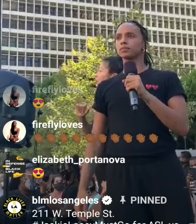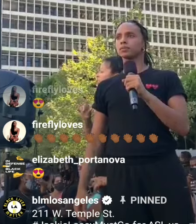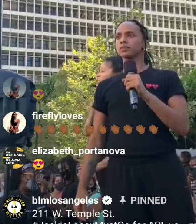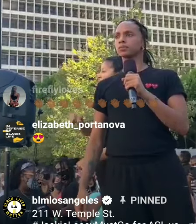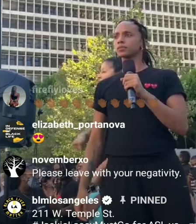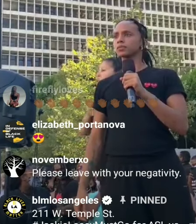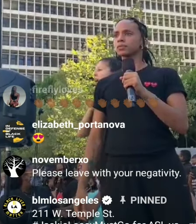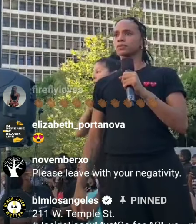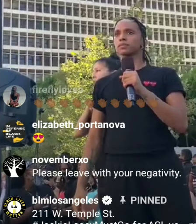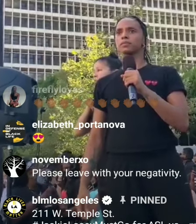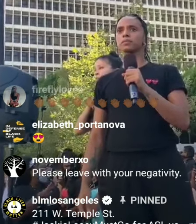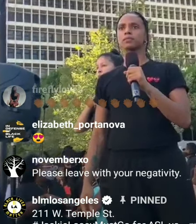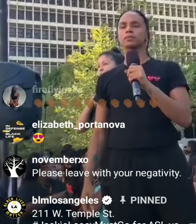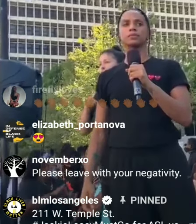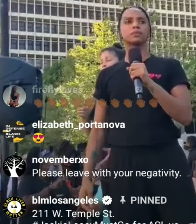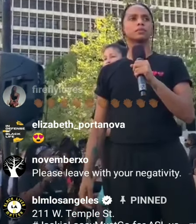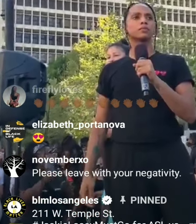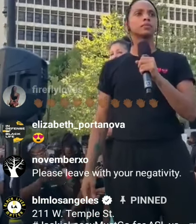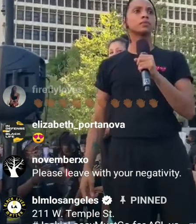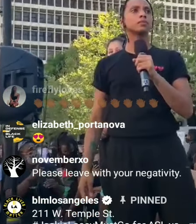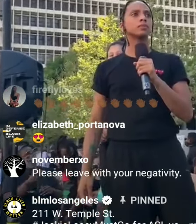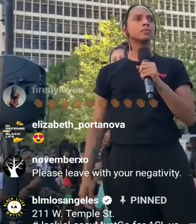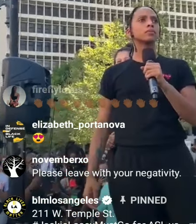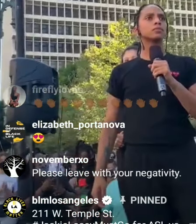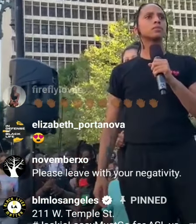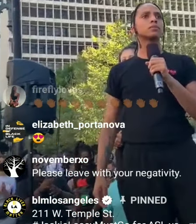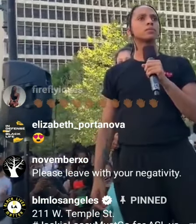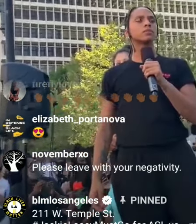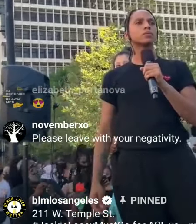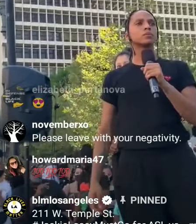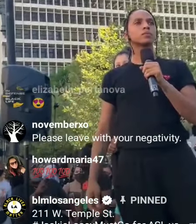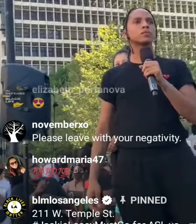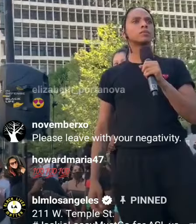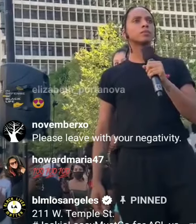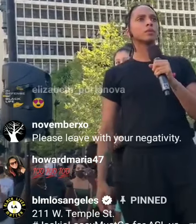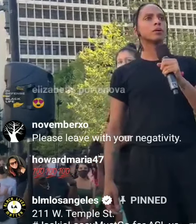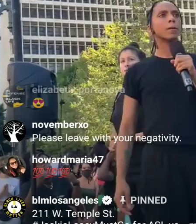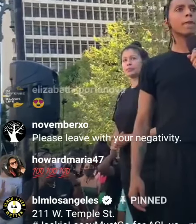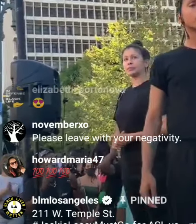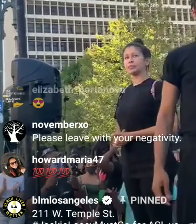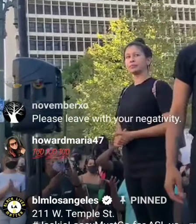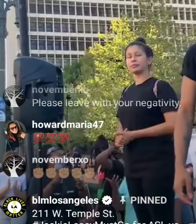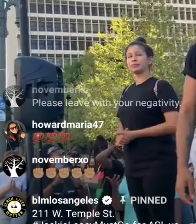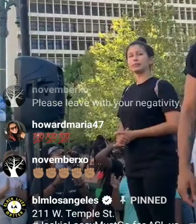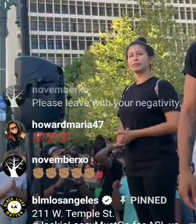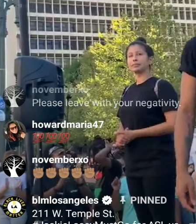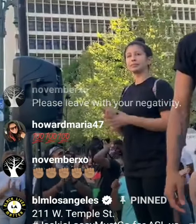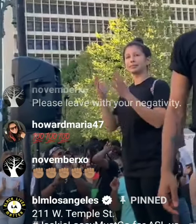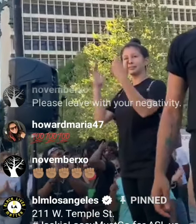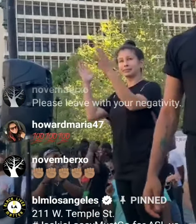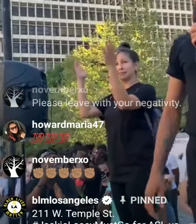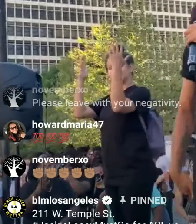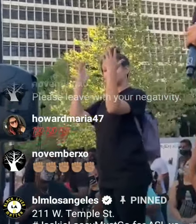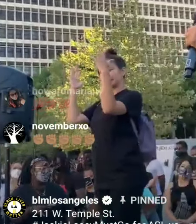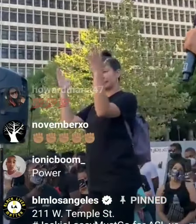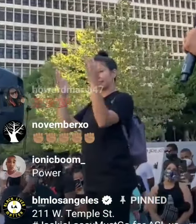think that their job is to make sure that they belong because you don't. Right? And I know, because each and every one of you know